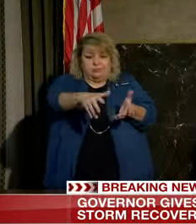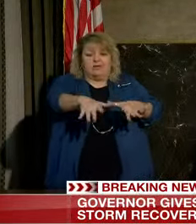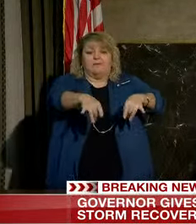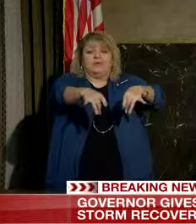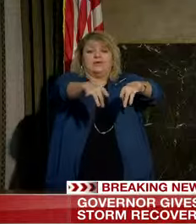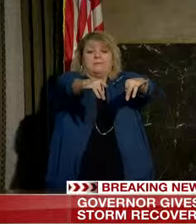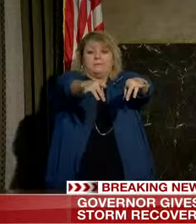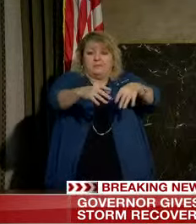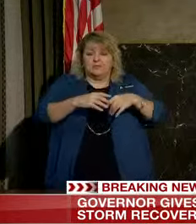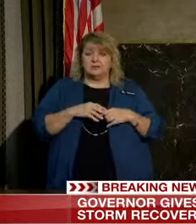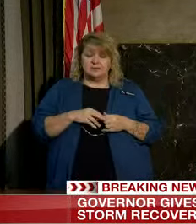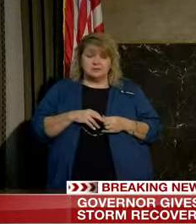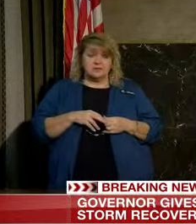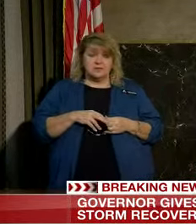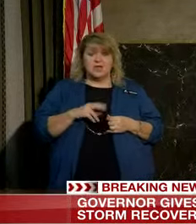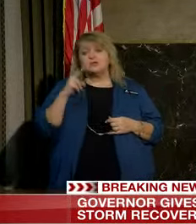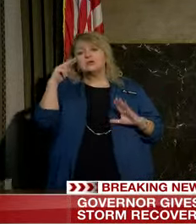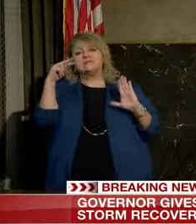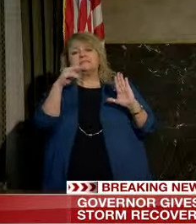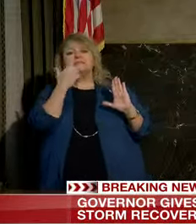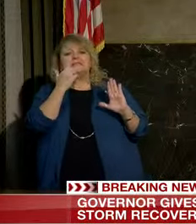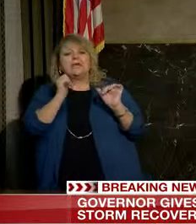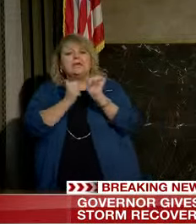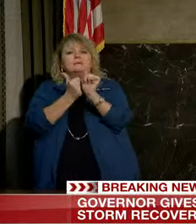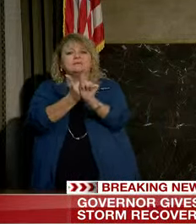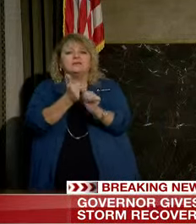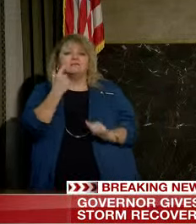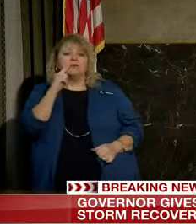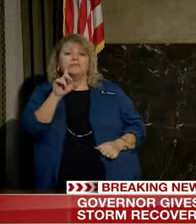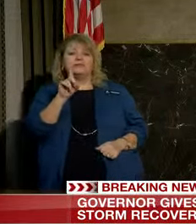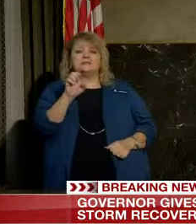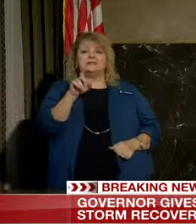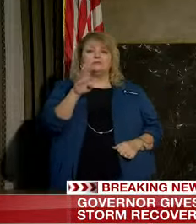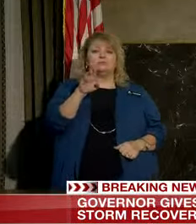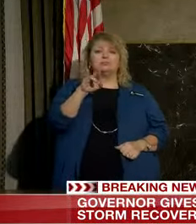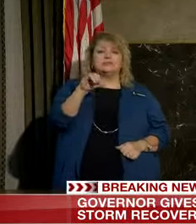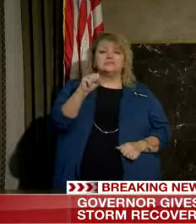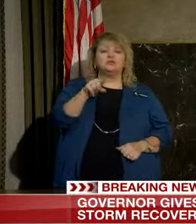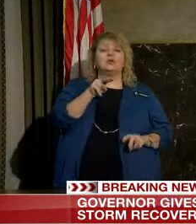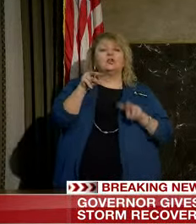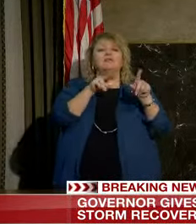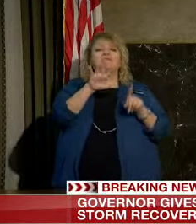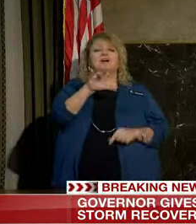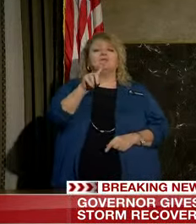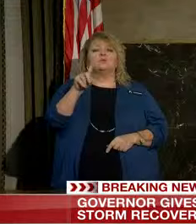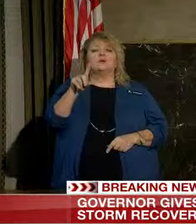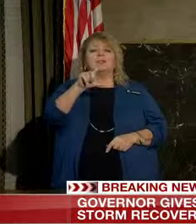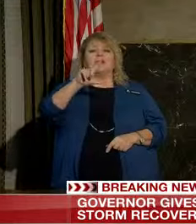daily update with respect to debris removal at 511la.org.